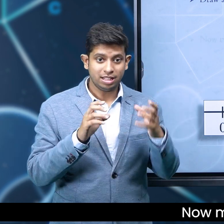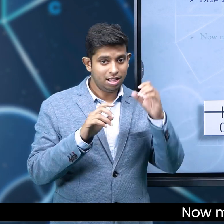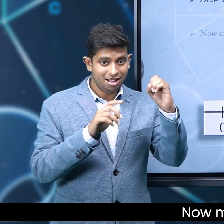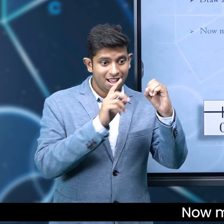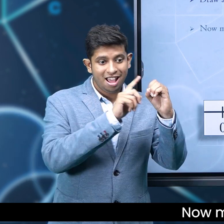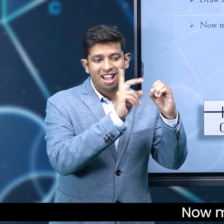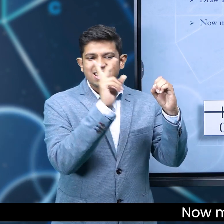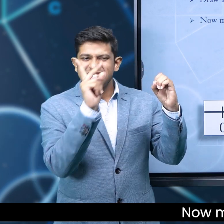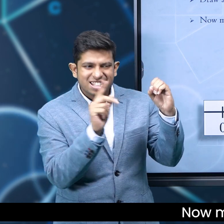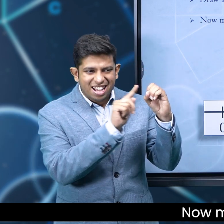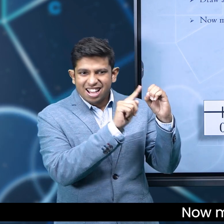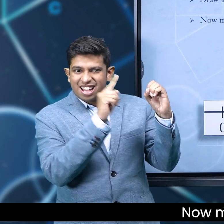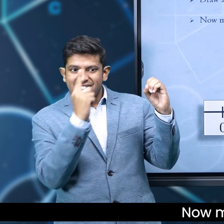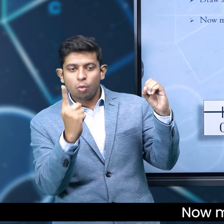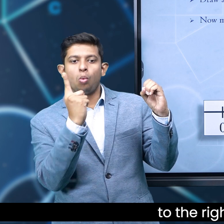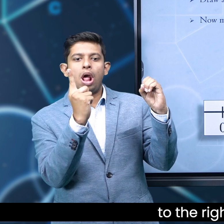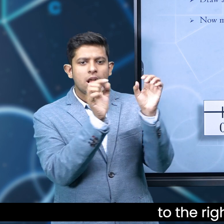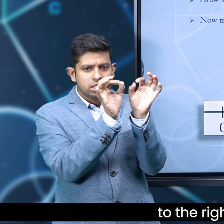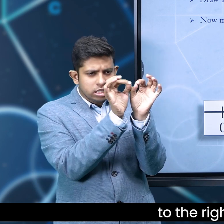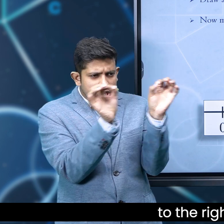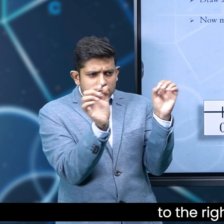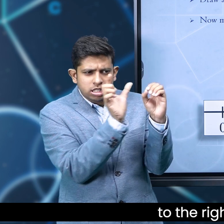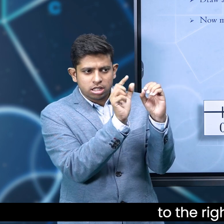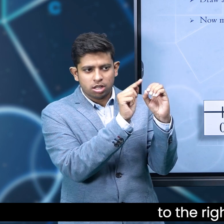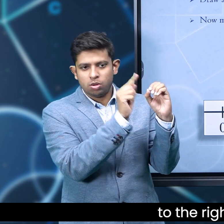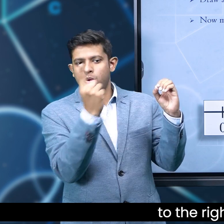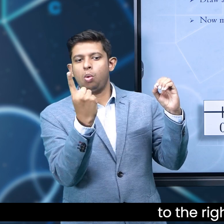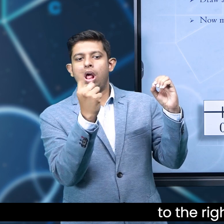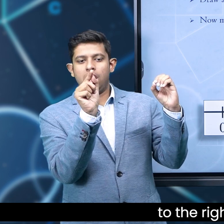Now mark the second point to the right of 0 and label it as 1.